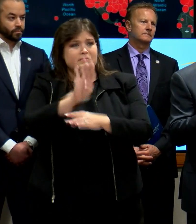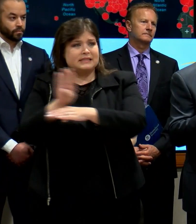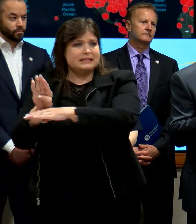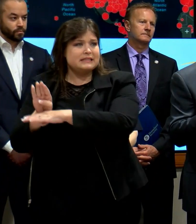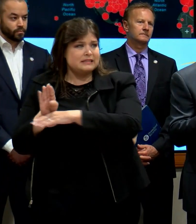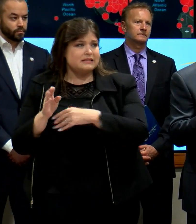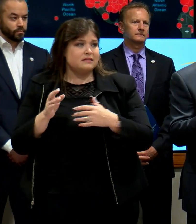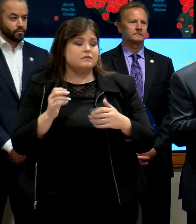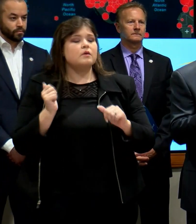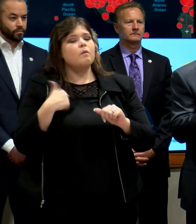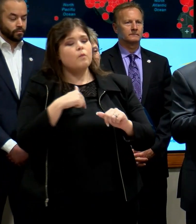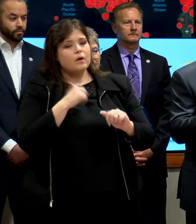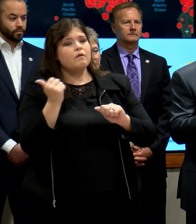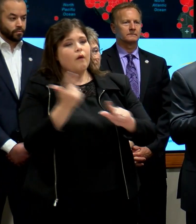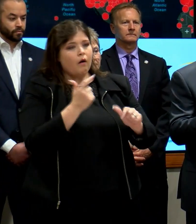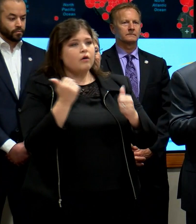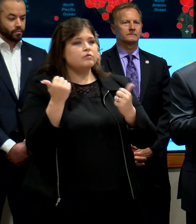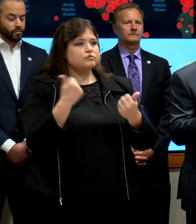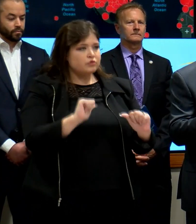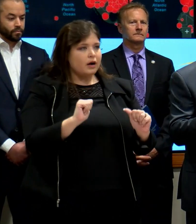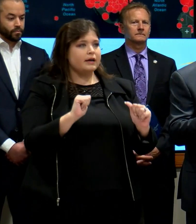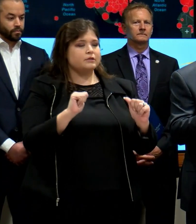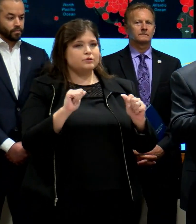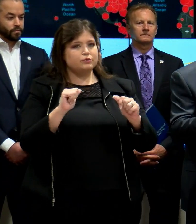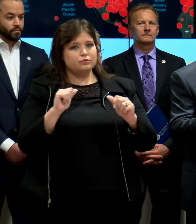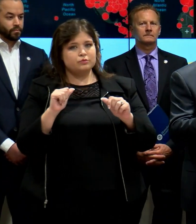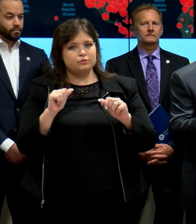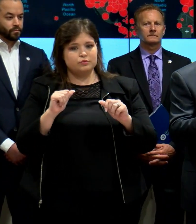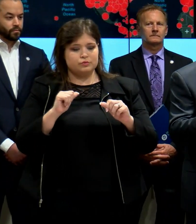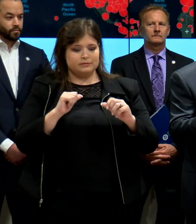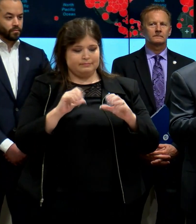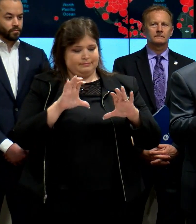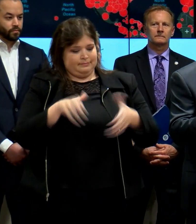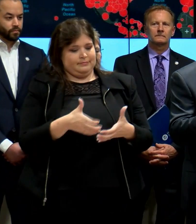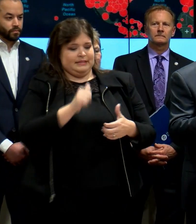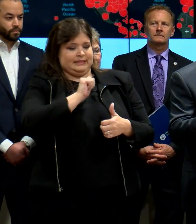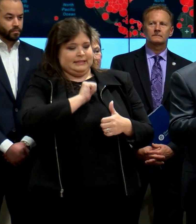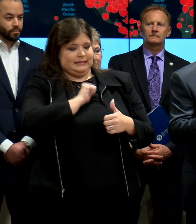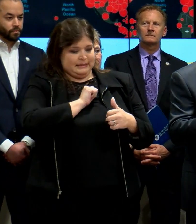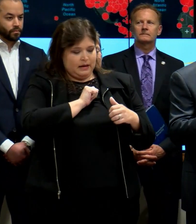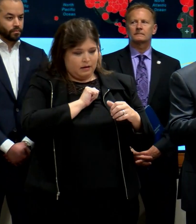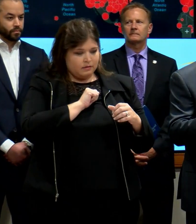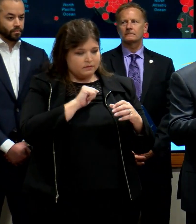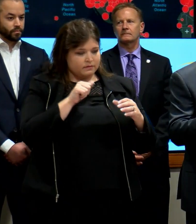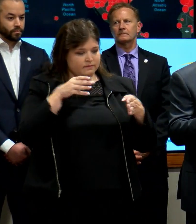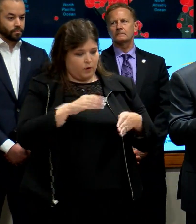is trying to operate in concert. That's the only way really that you're really going to